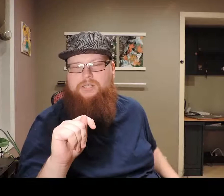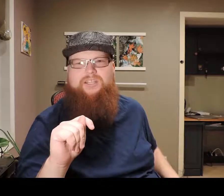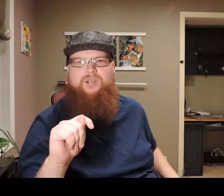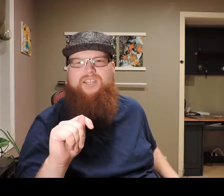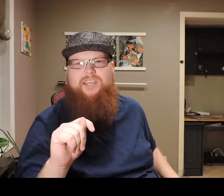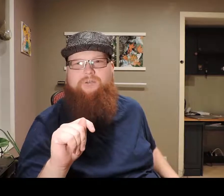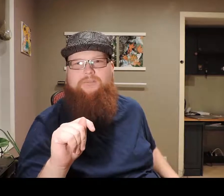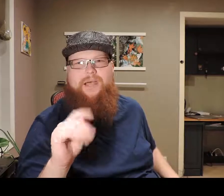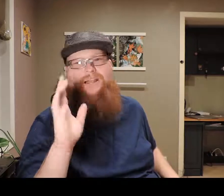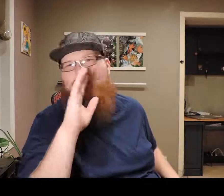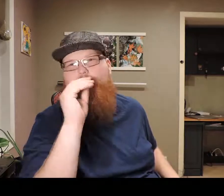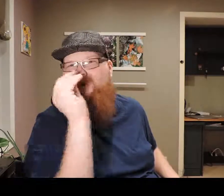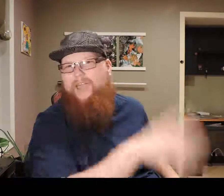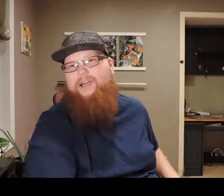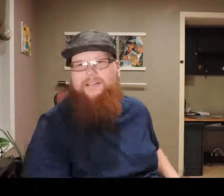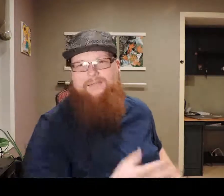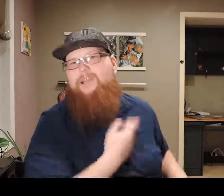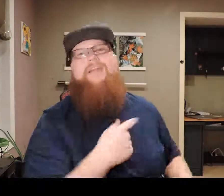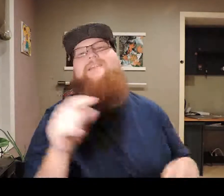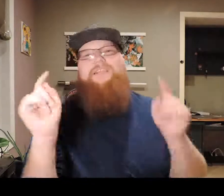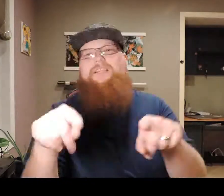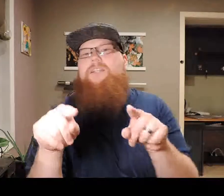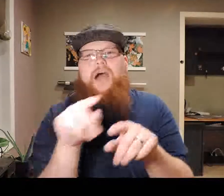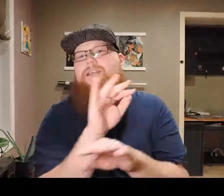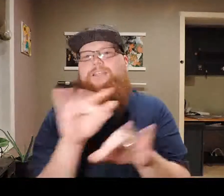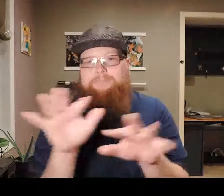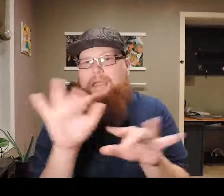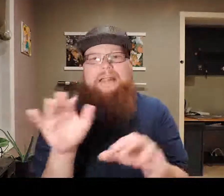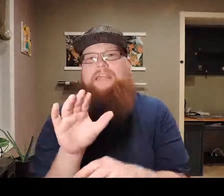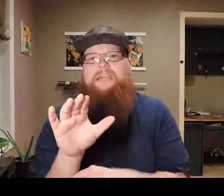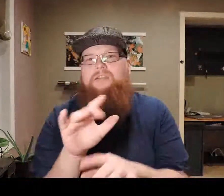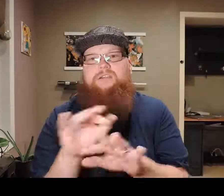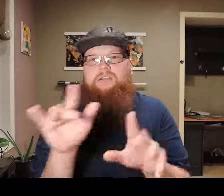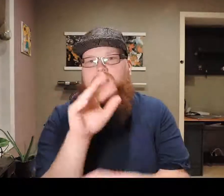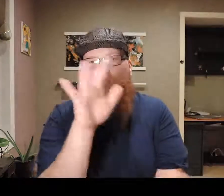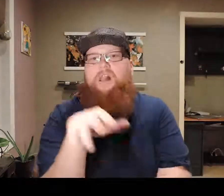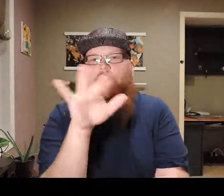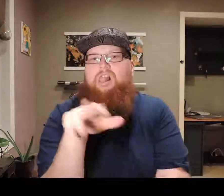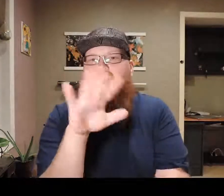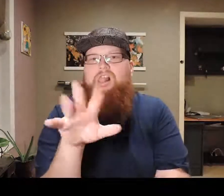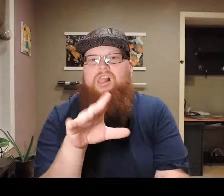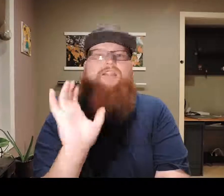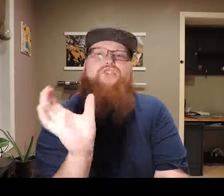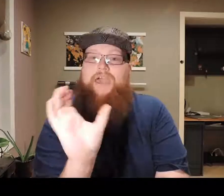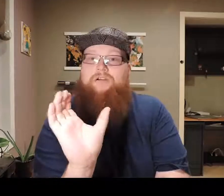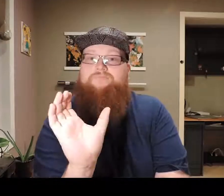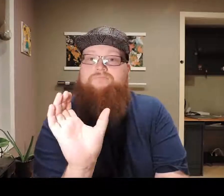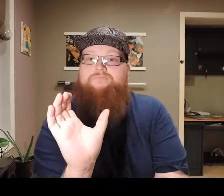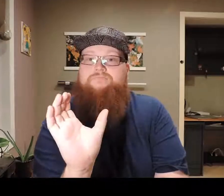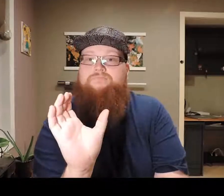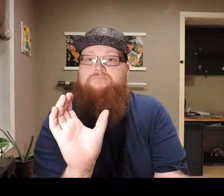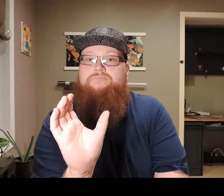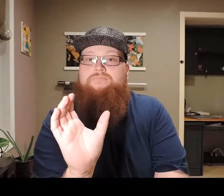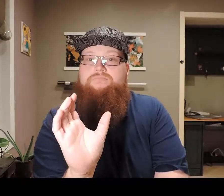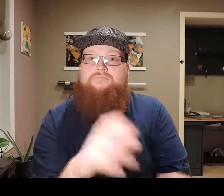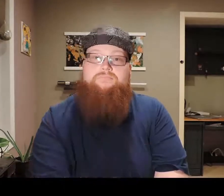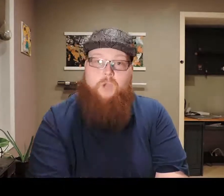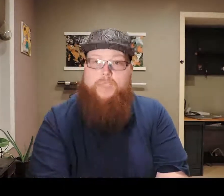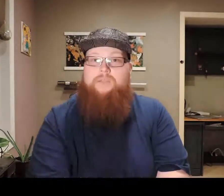Is there a T in response? Oh, who cares? This is not a spelling channel. Okay?